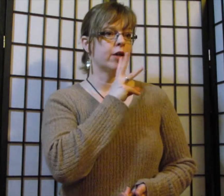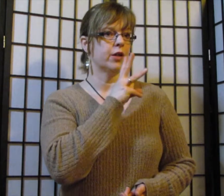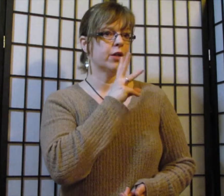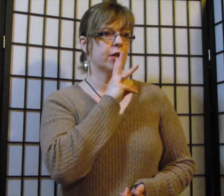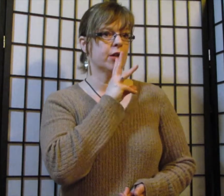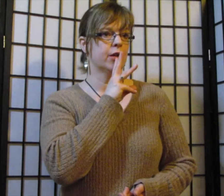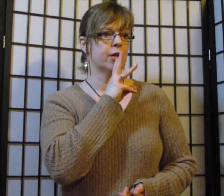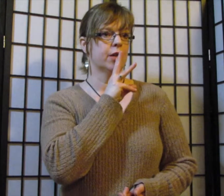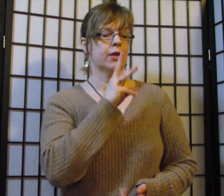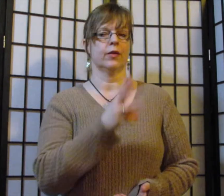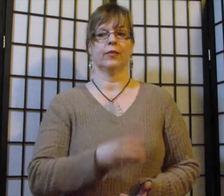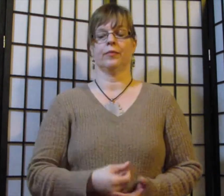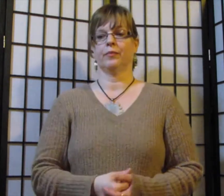Water.